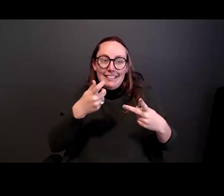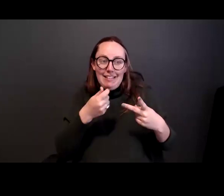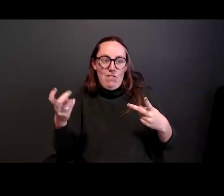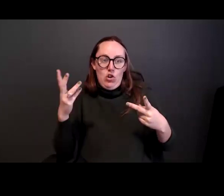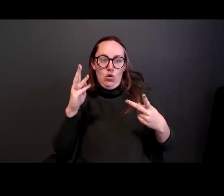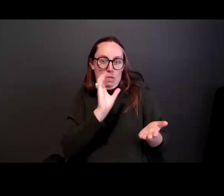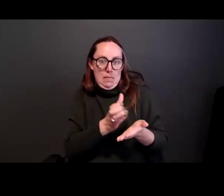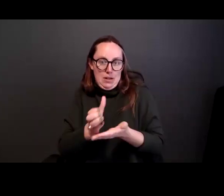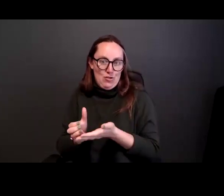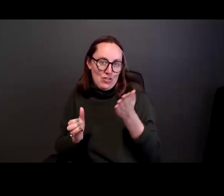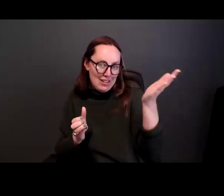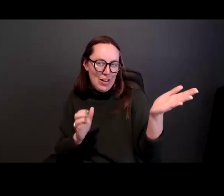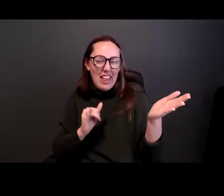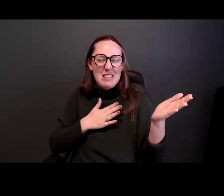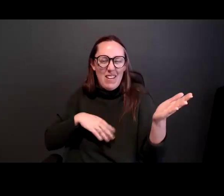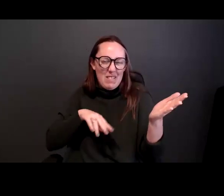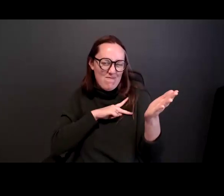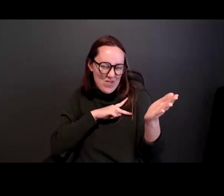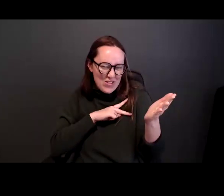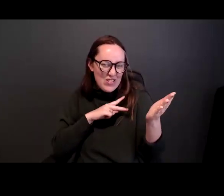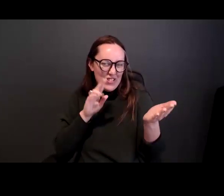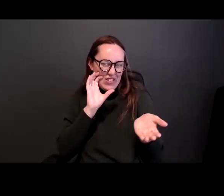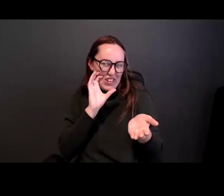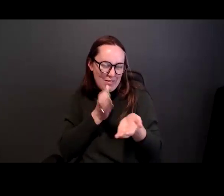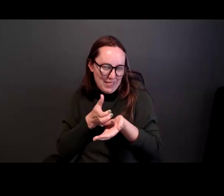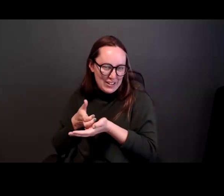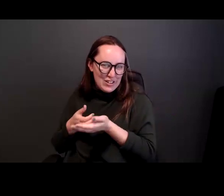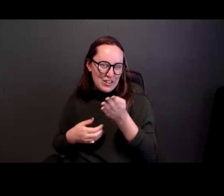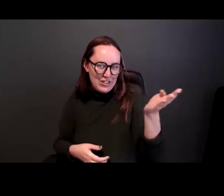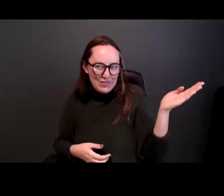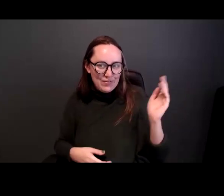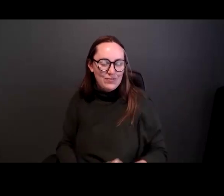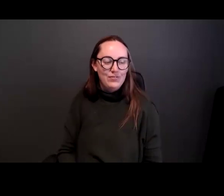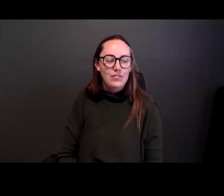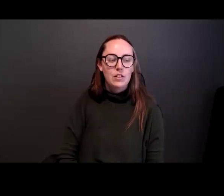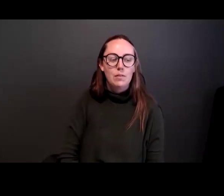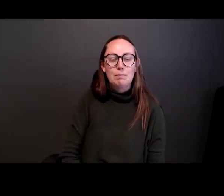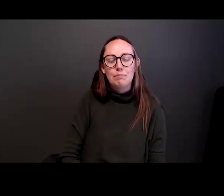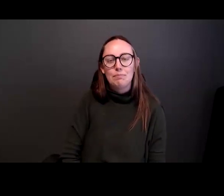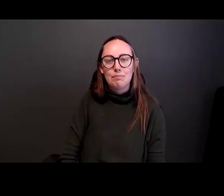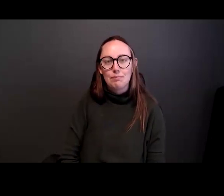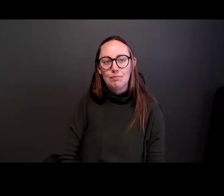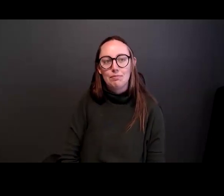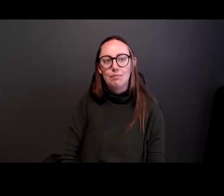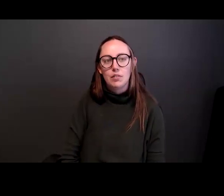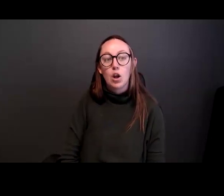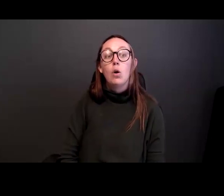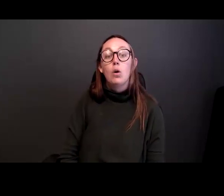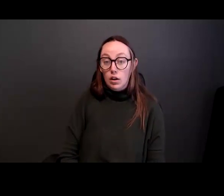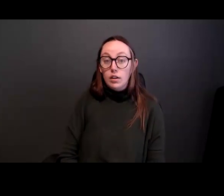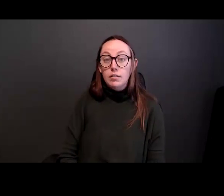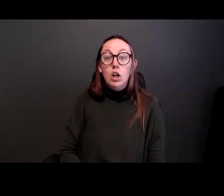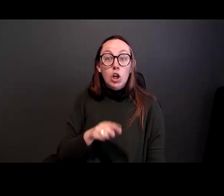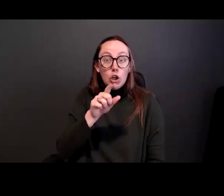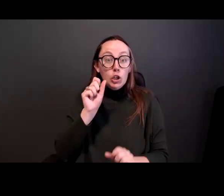from my personal collection there, you can look at reference images for costume design, as well as if you can